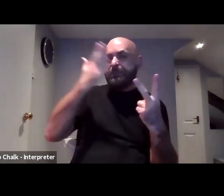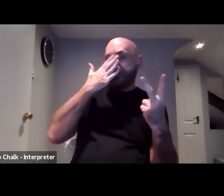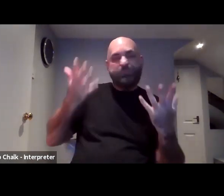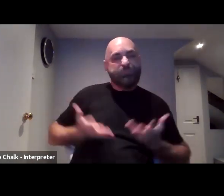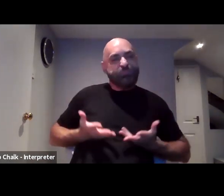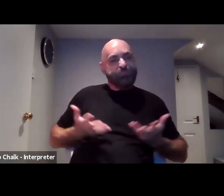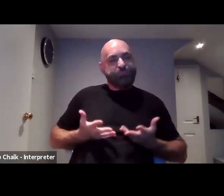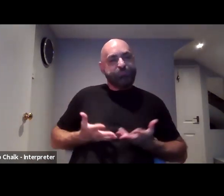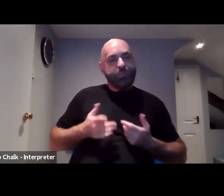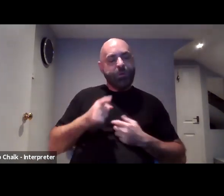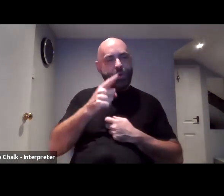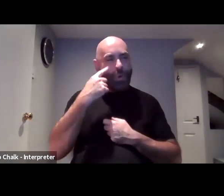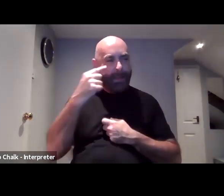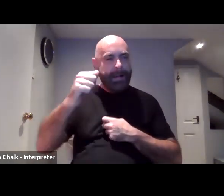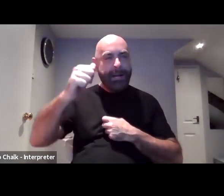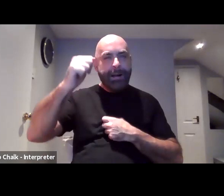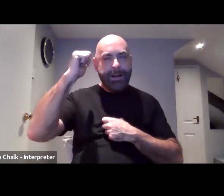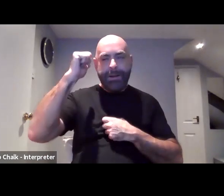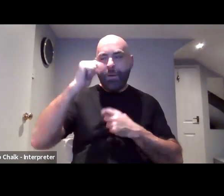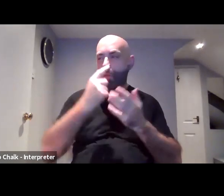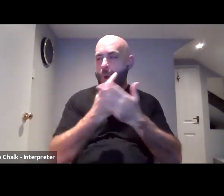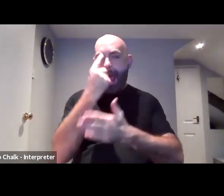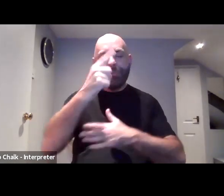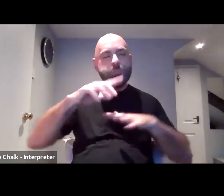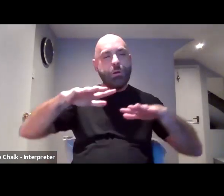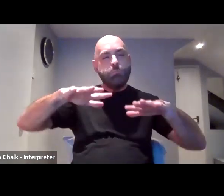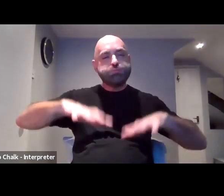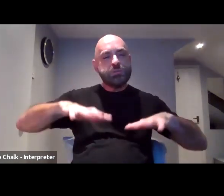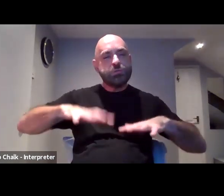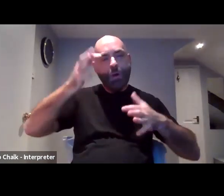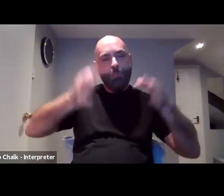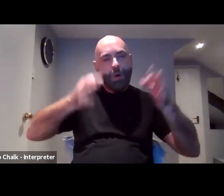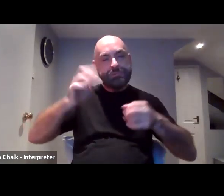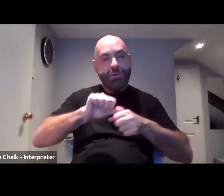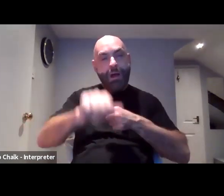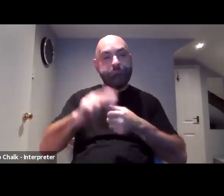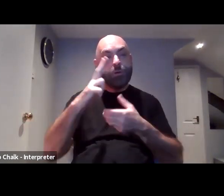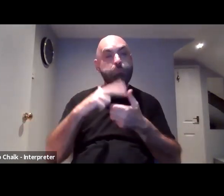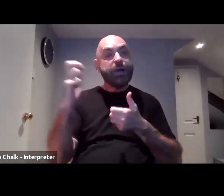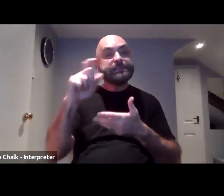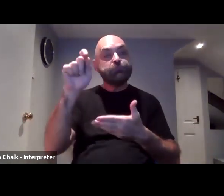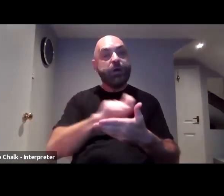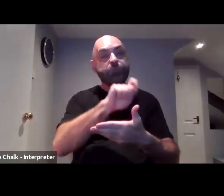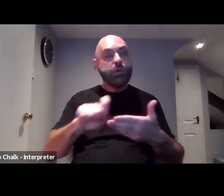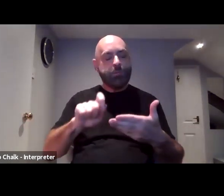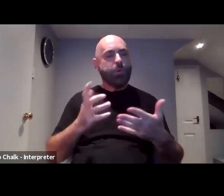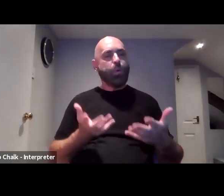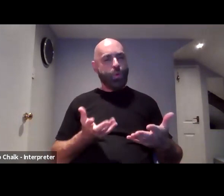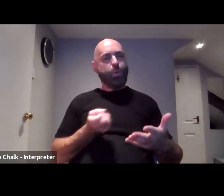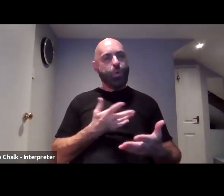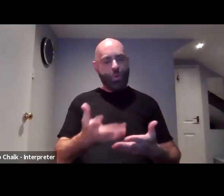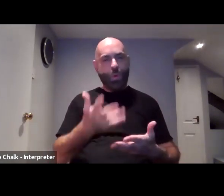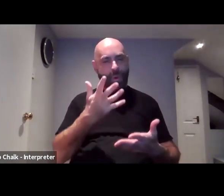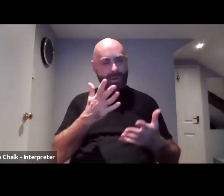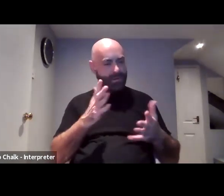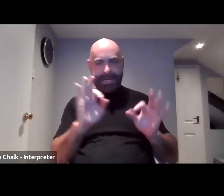you only have to look at what happened to British politics after the Brexit referendum to see that we didn't pay